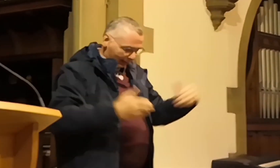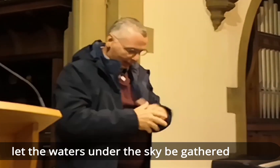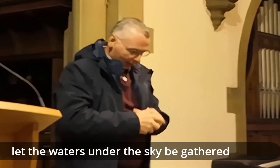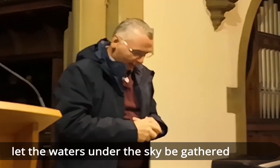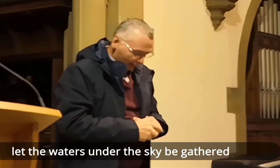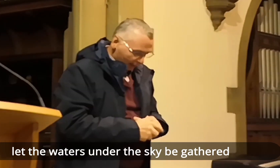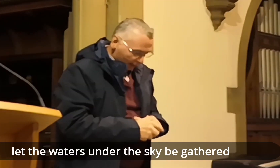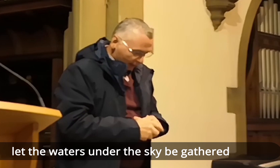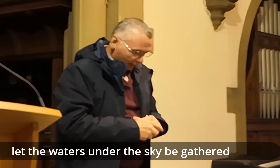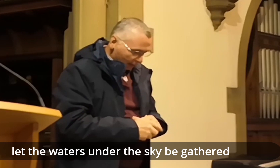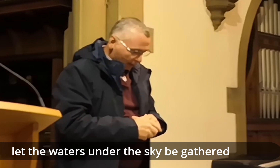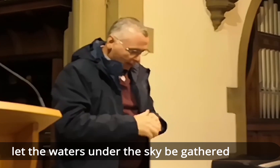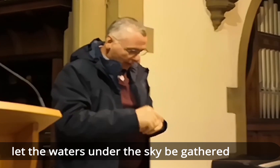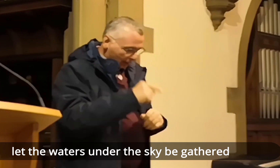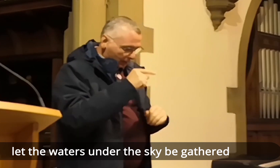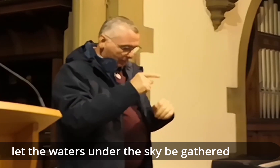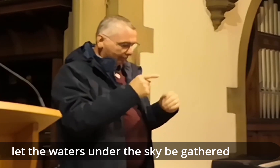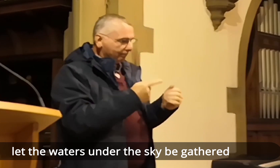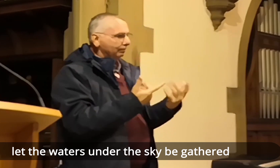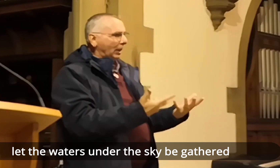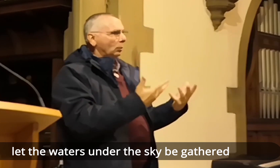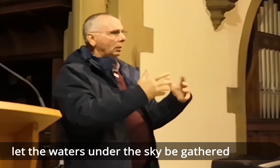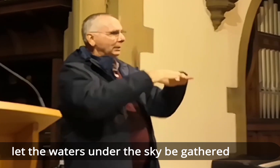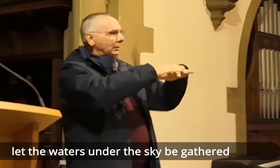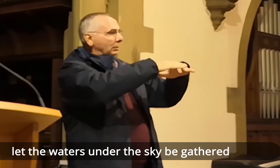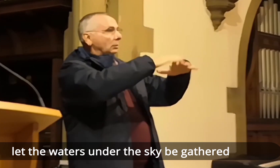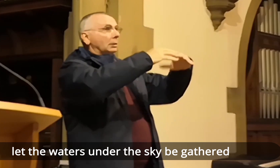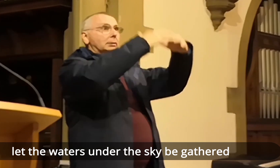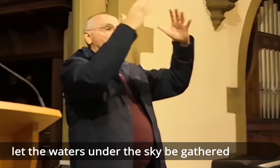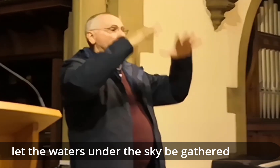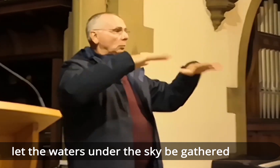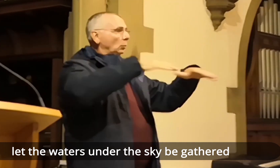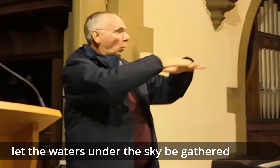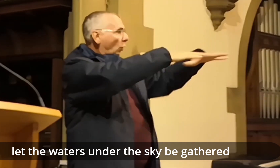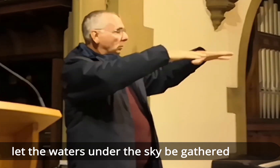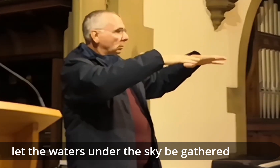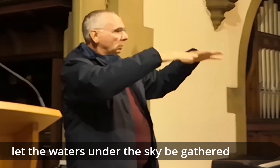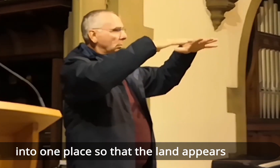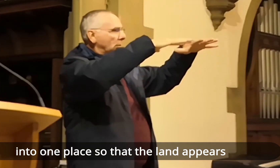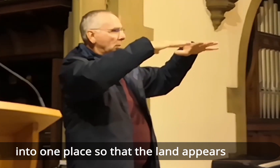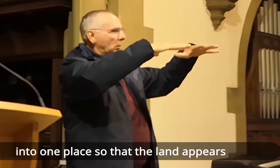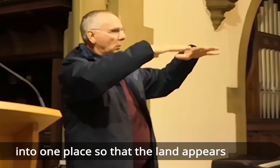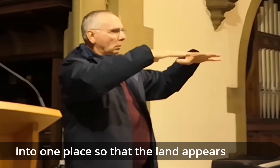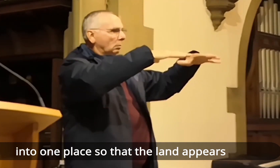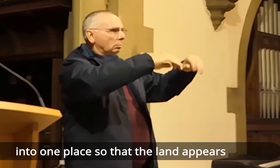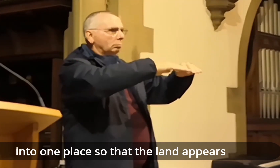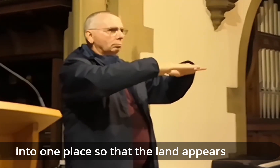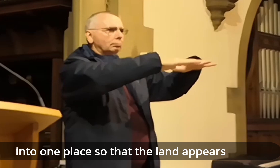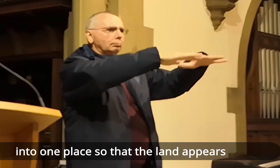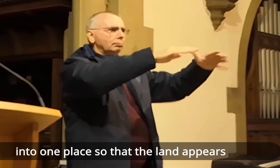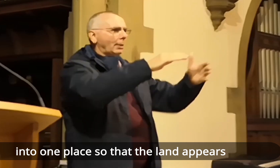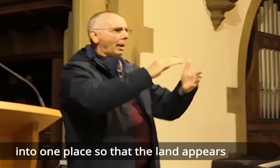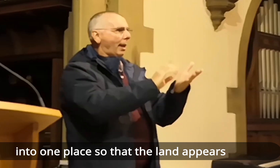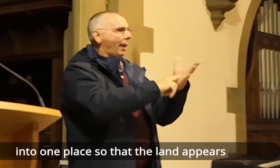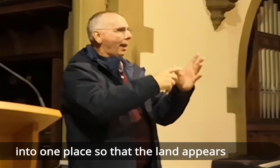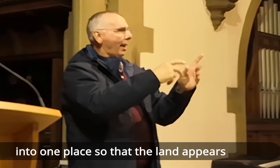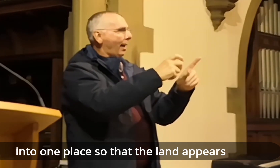let the waters under the sky be gathered into one place so that the